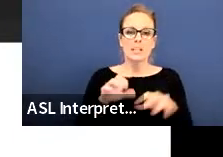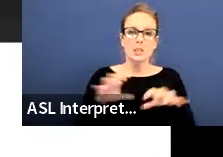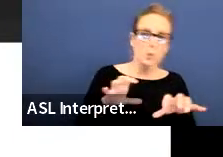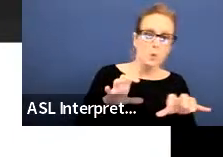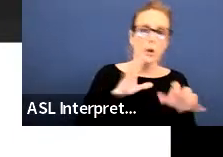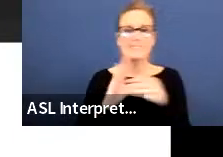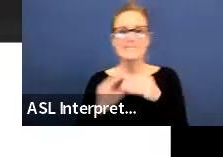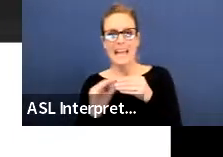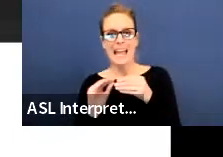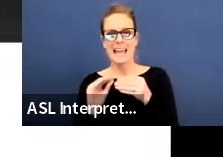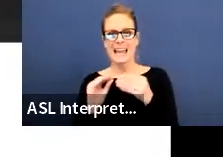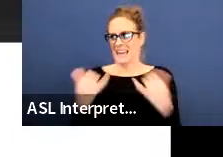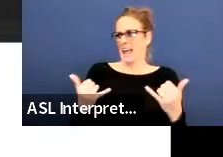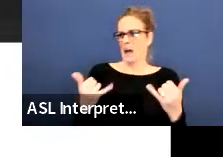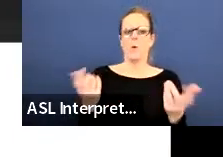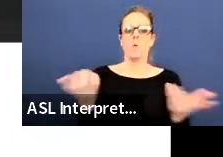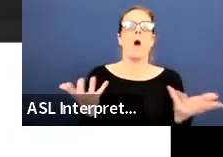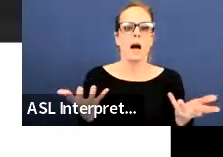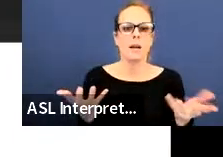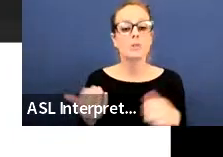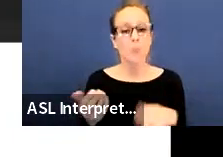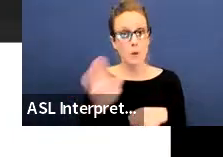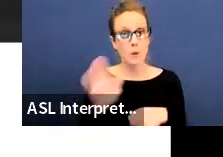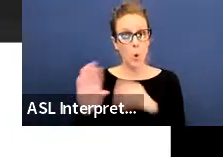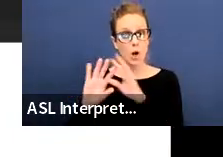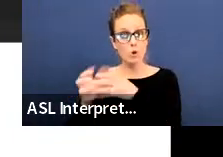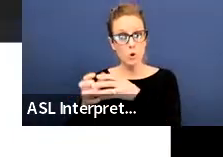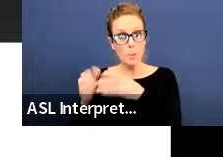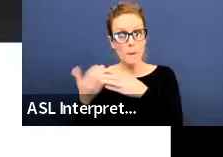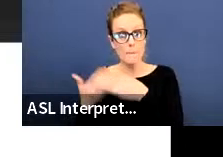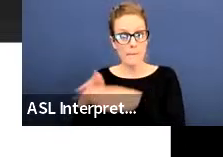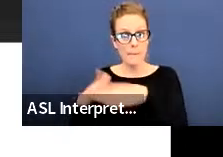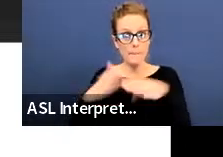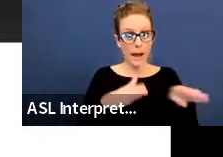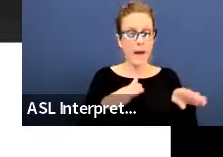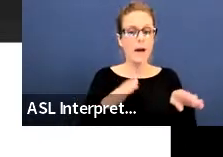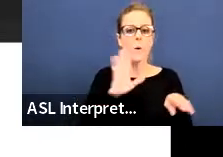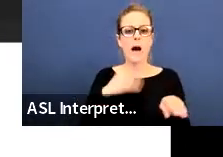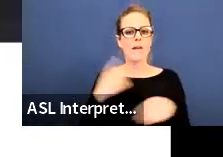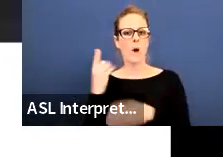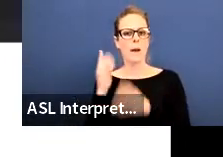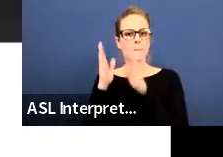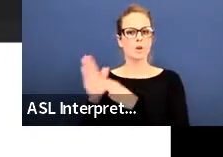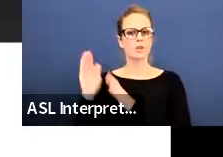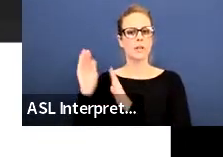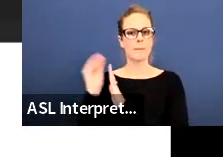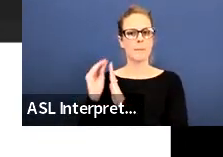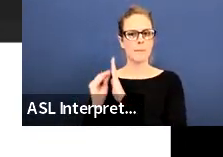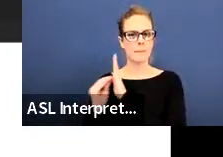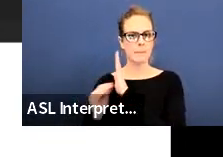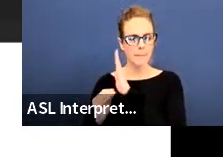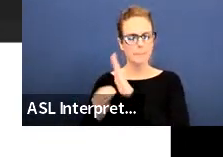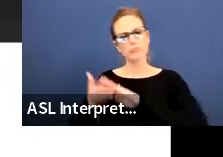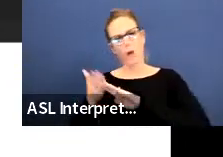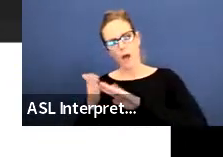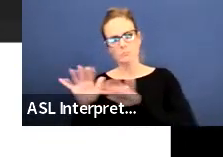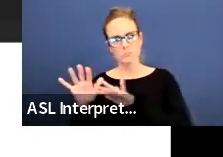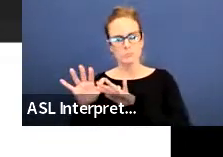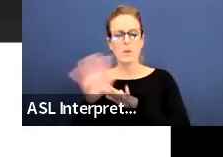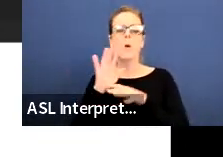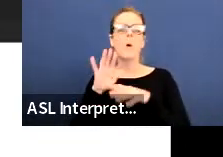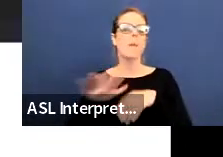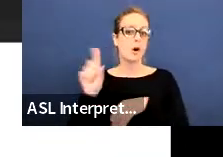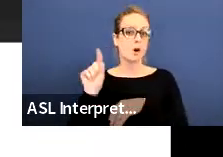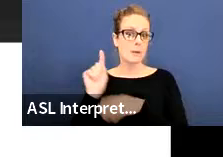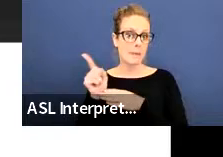community? So you're gonna have facilitators in your group. We'll be taking notes. Let's take about 20 minutes in breakouts, and then we'll come back to the full group